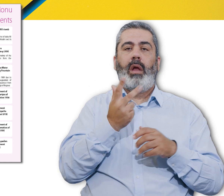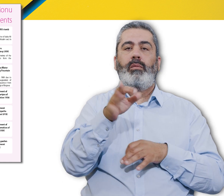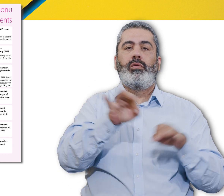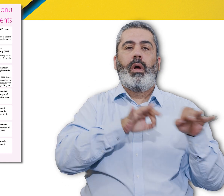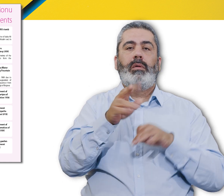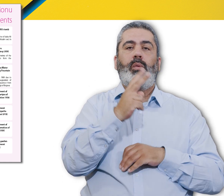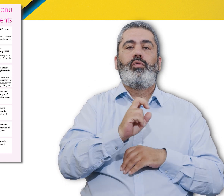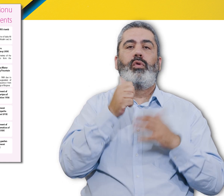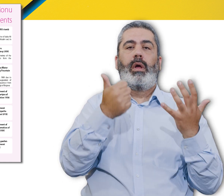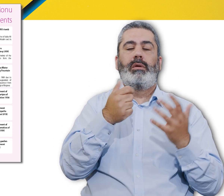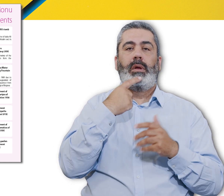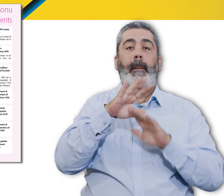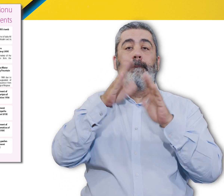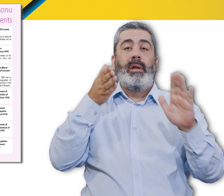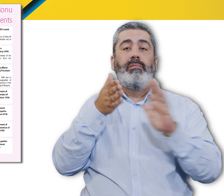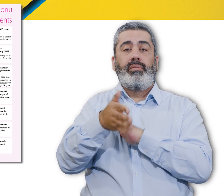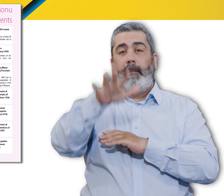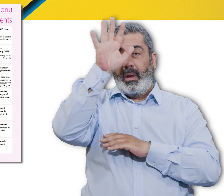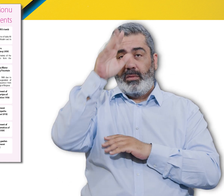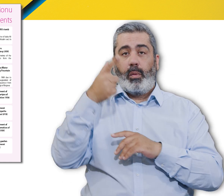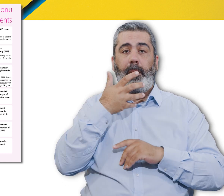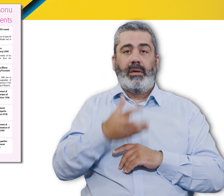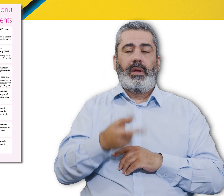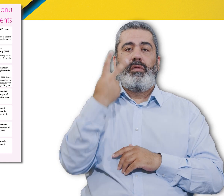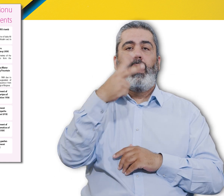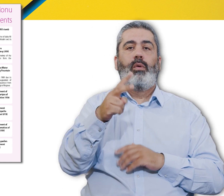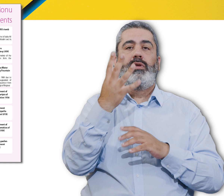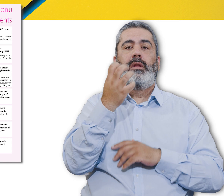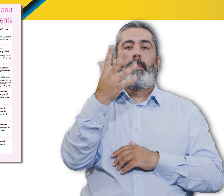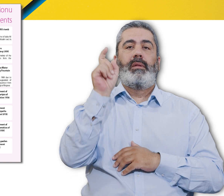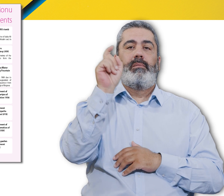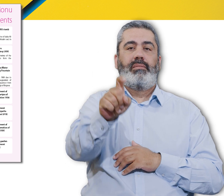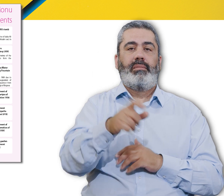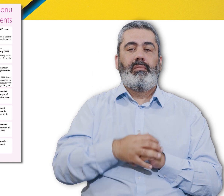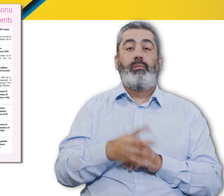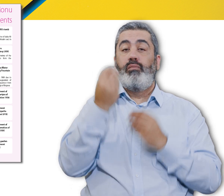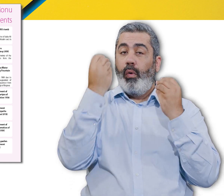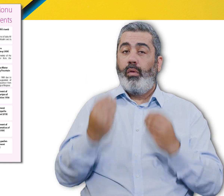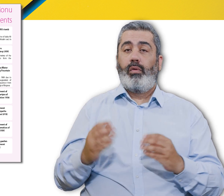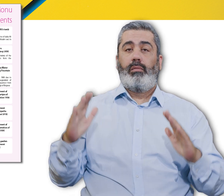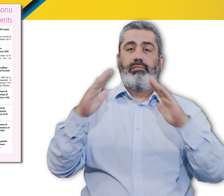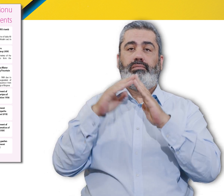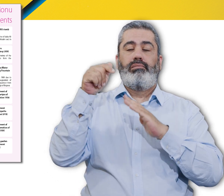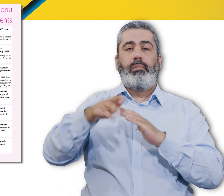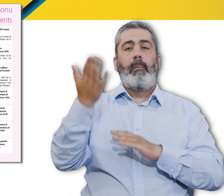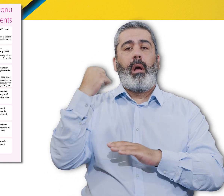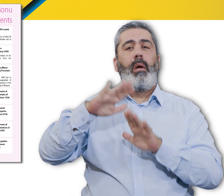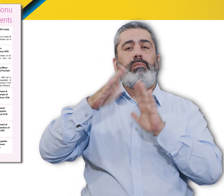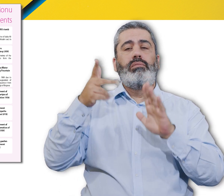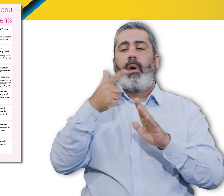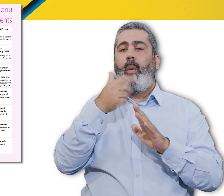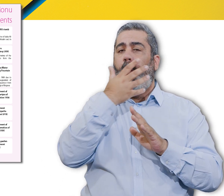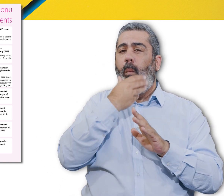and deserves our special attention of tourists. Ruins of Gorica Castle. 29 on the map number